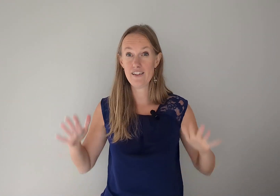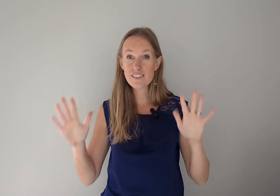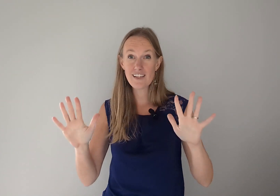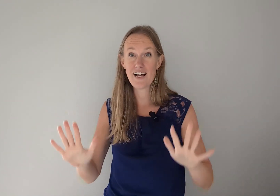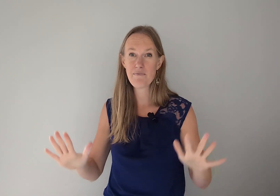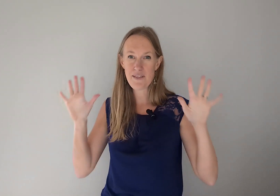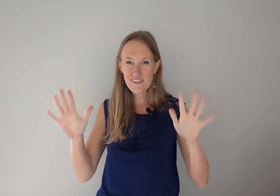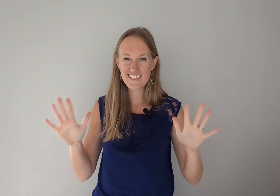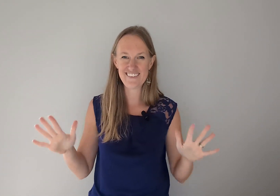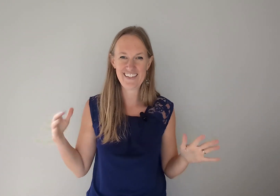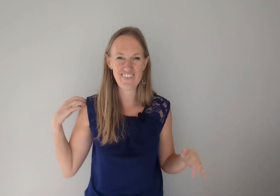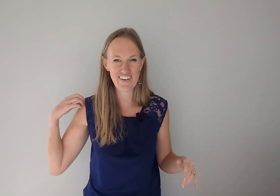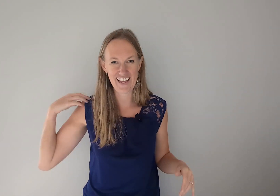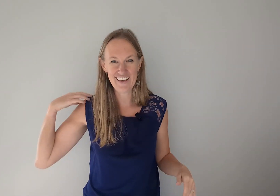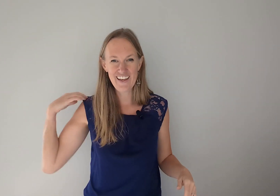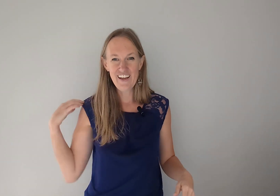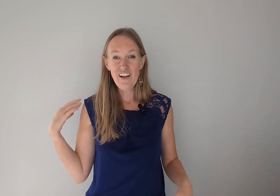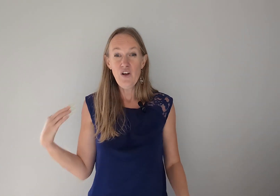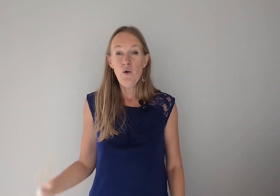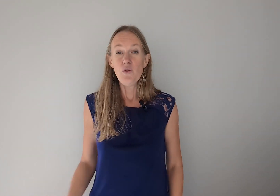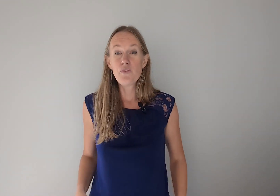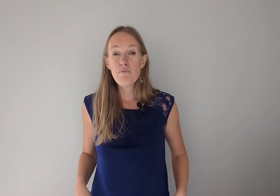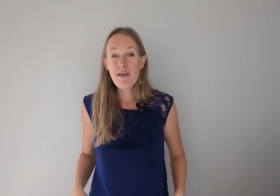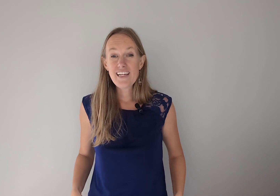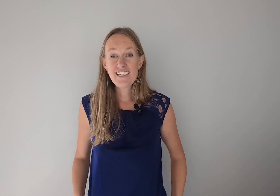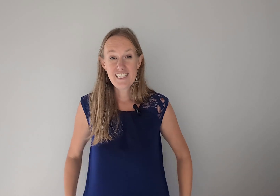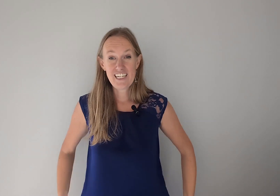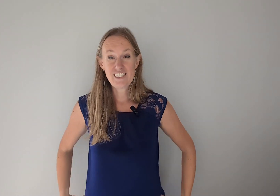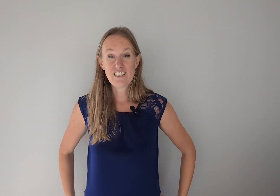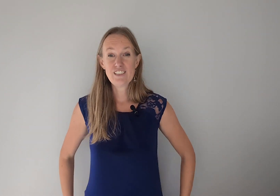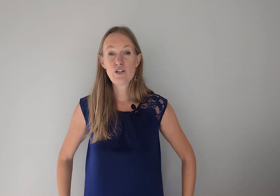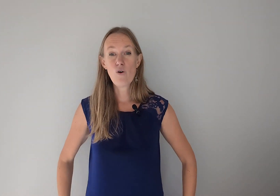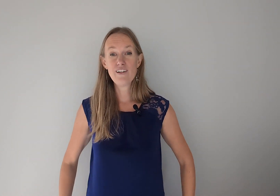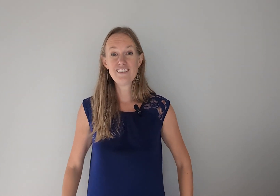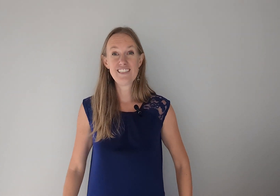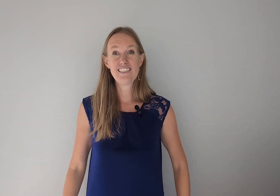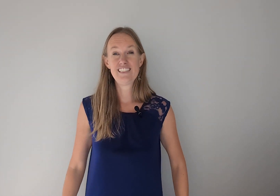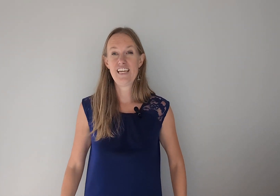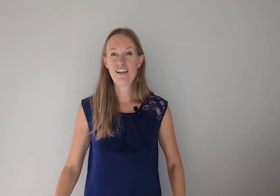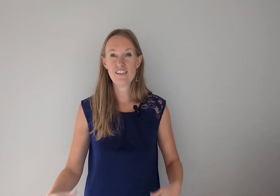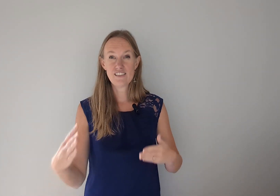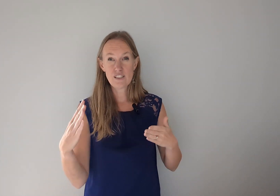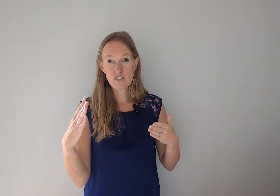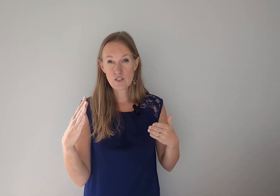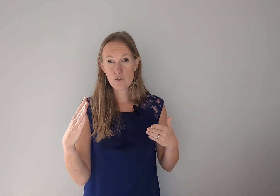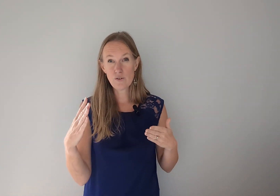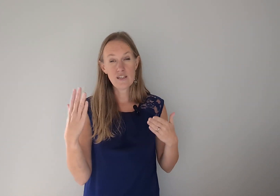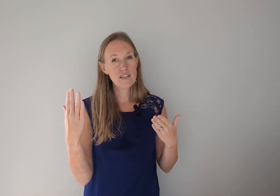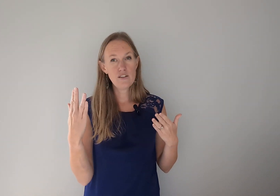know it's a lot, but you can do it. Okay. Through many dangers, toils, and snares. So you